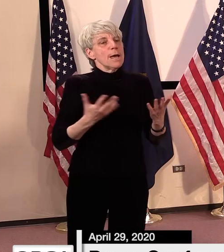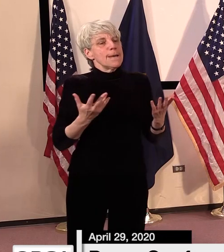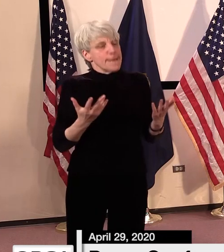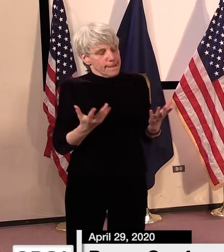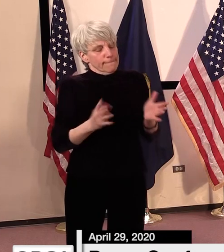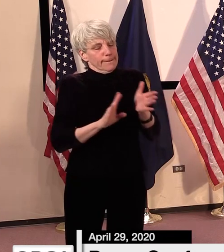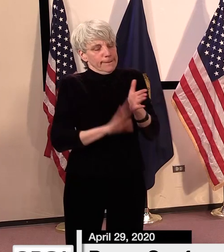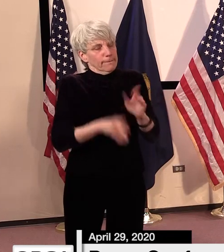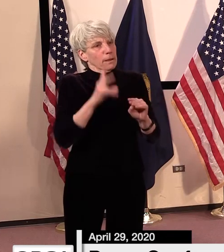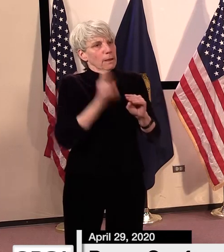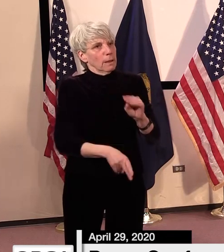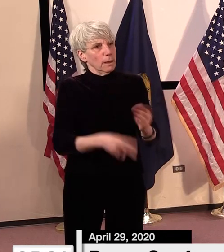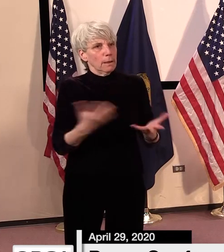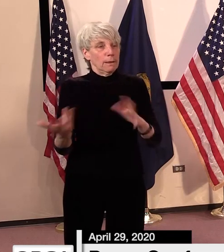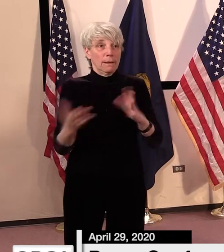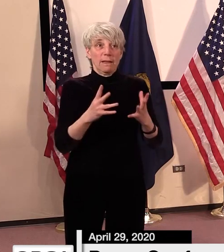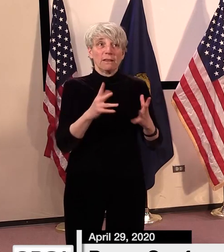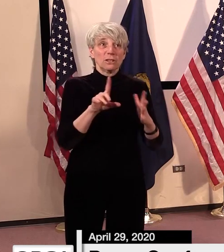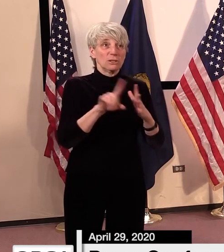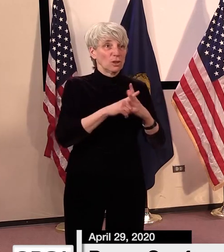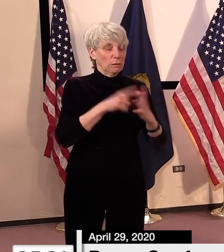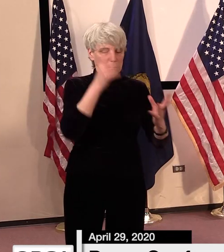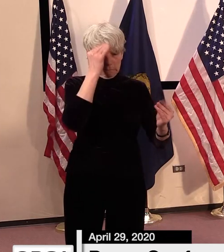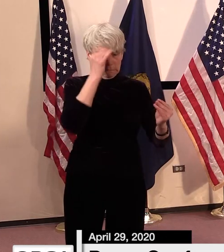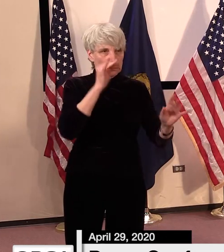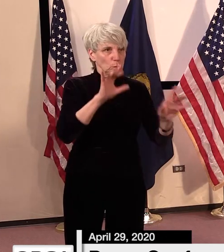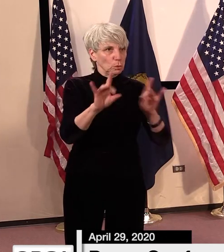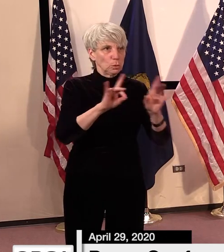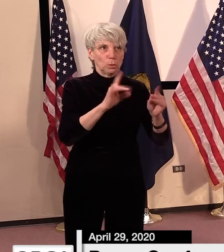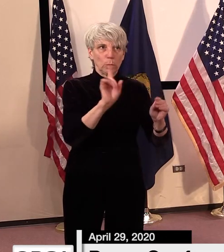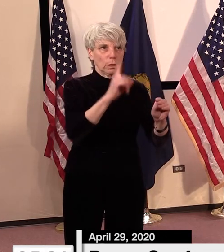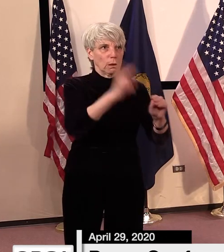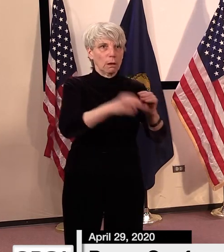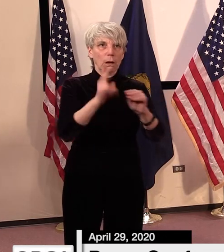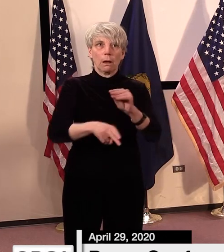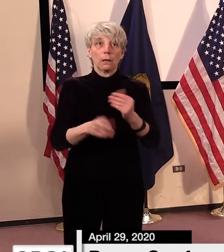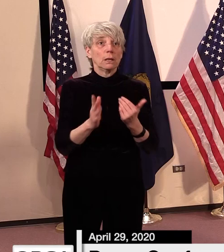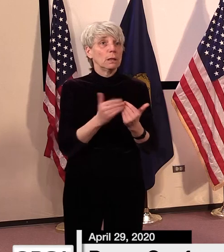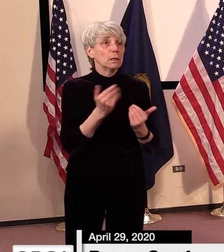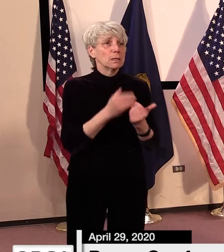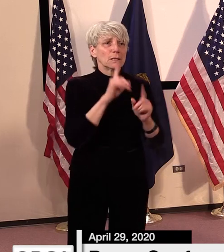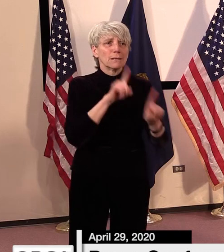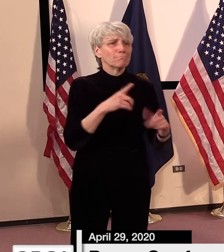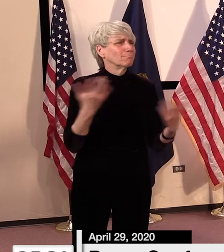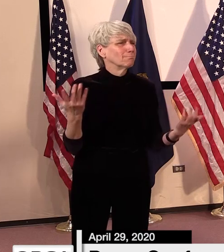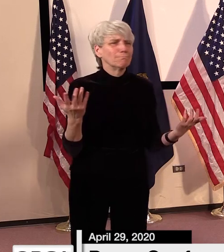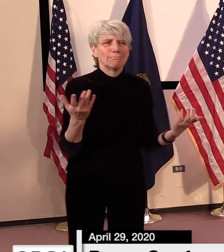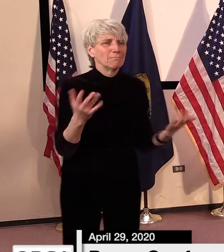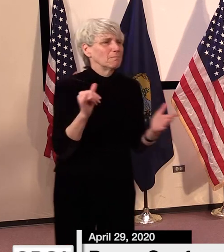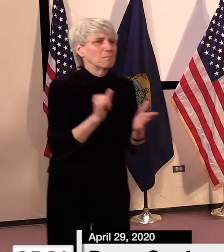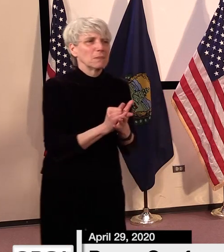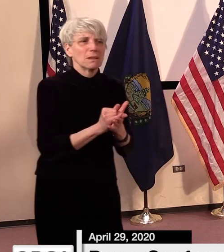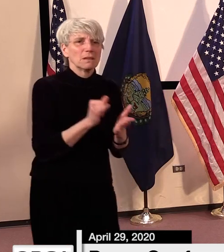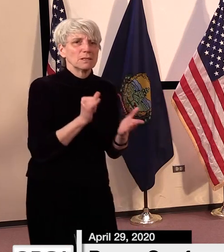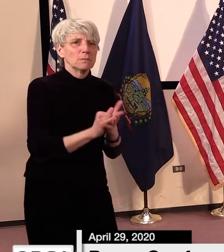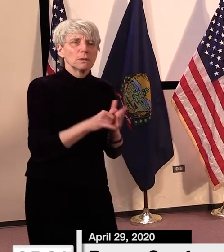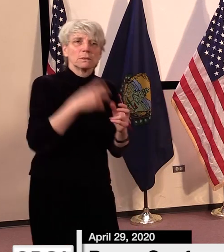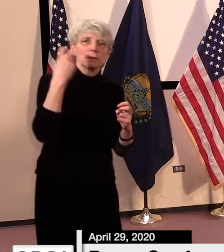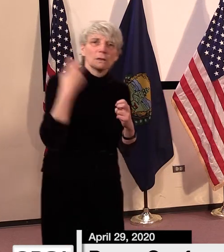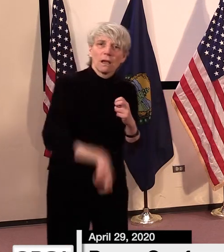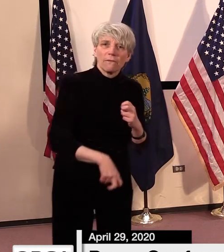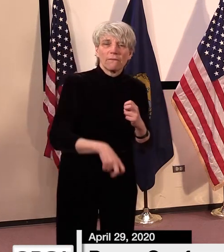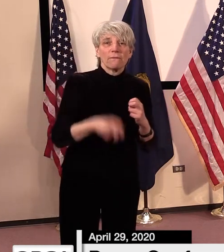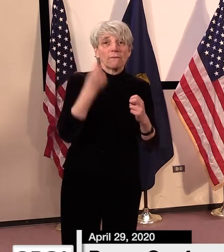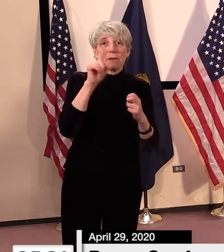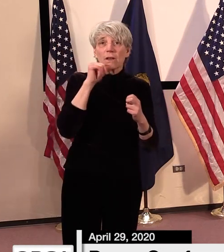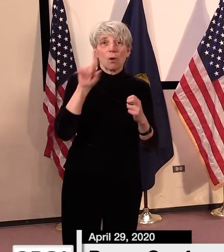there's no simple answer to this. This is going to be incredibly difficult. And this is compounded. It's not just the